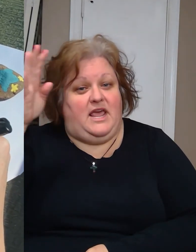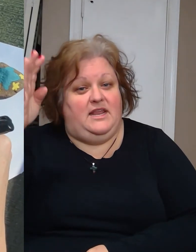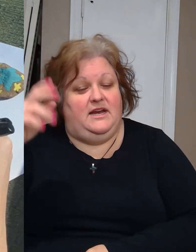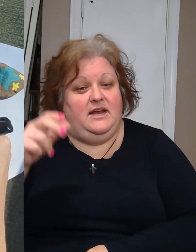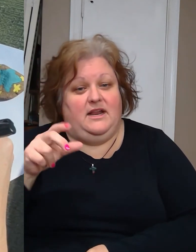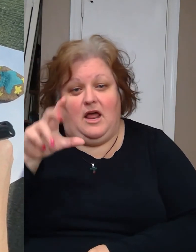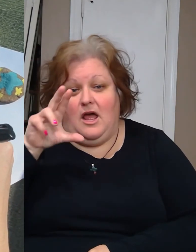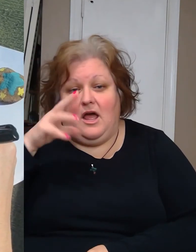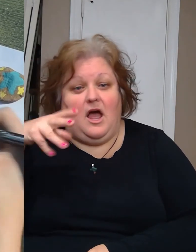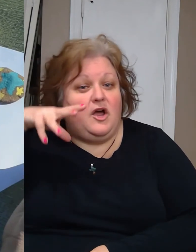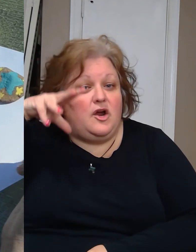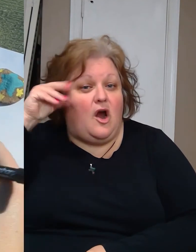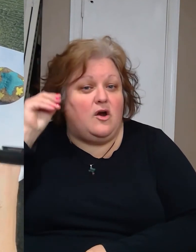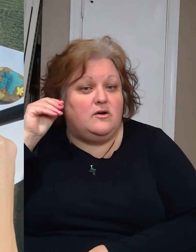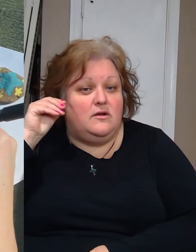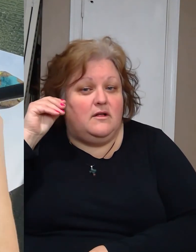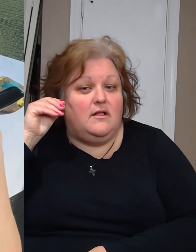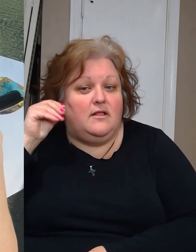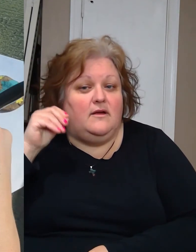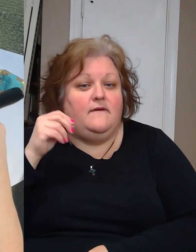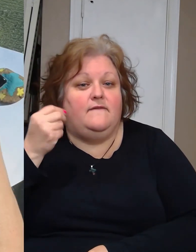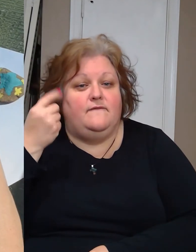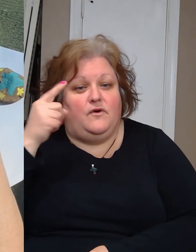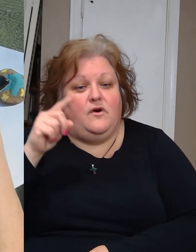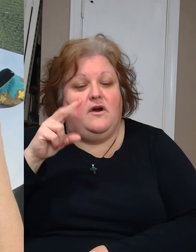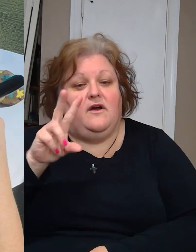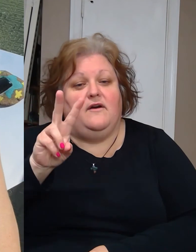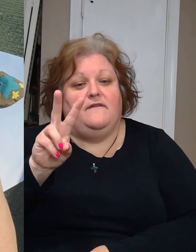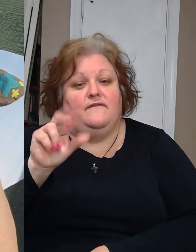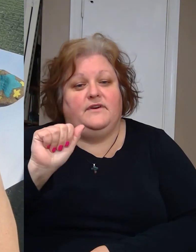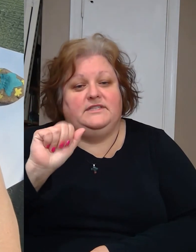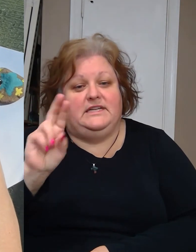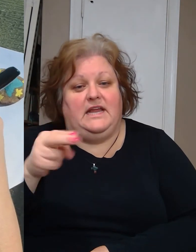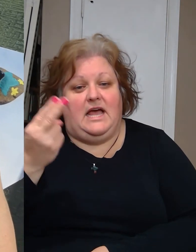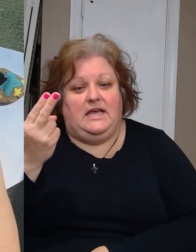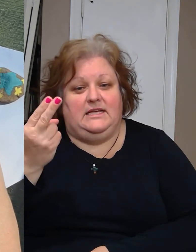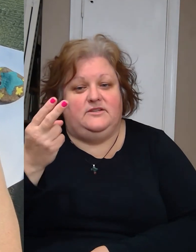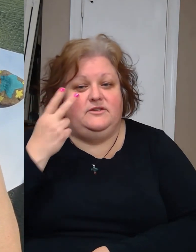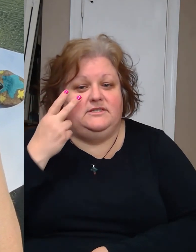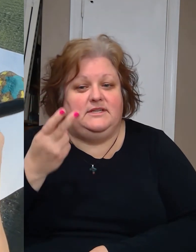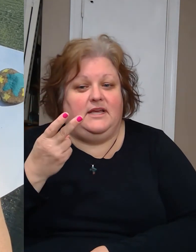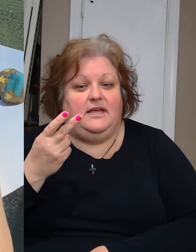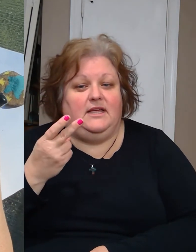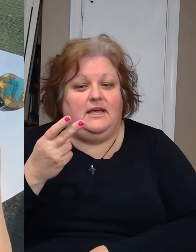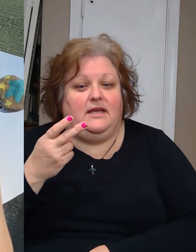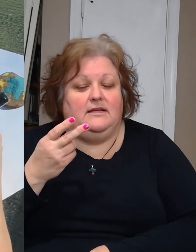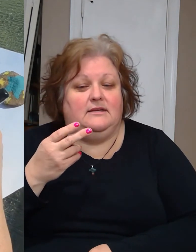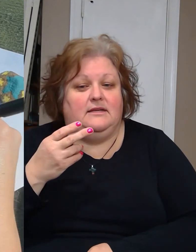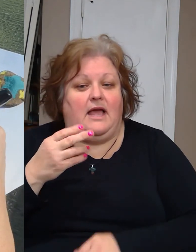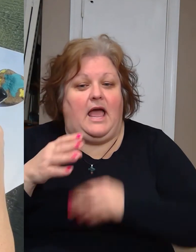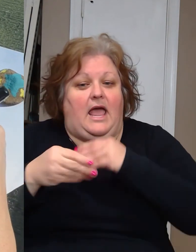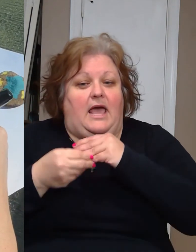cardinal for Virginia Heights. Gave her some legs and a beak.